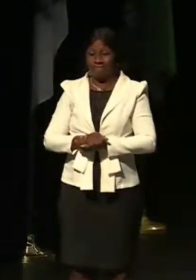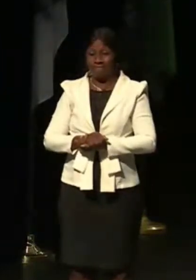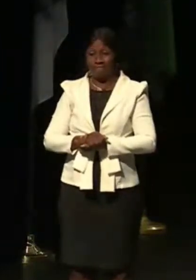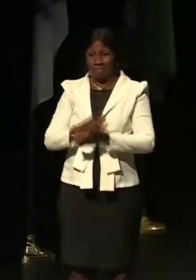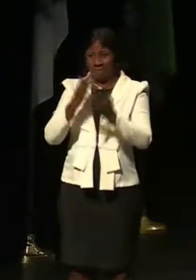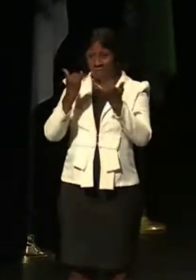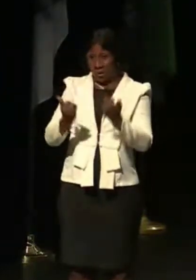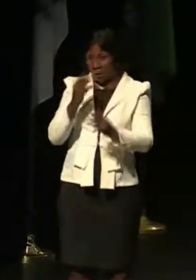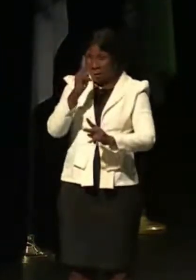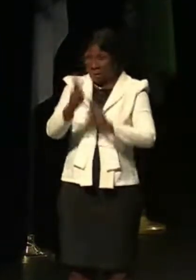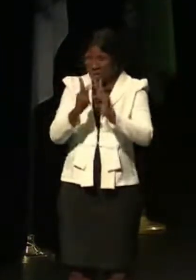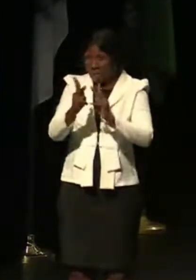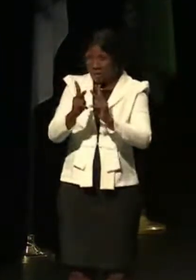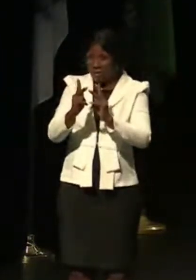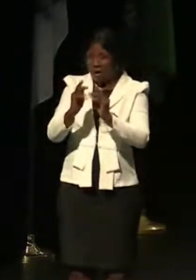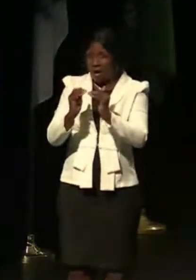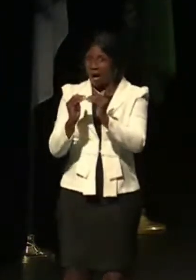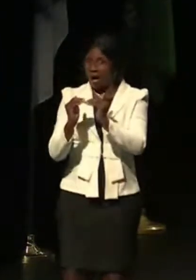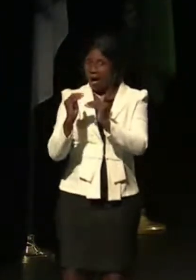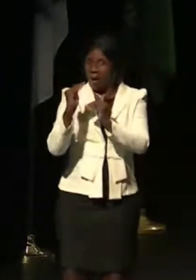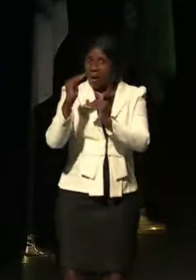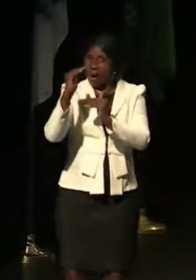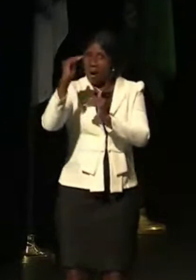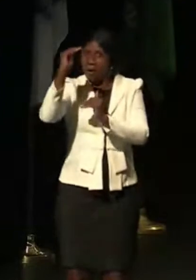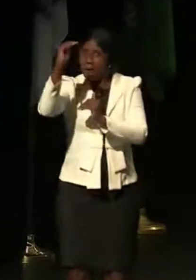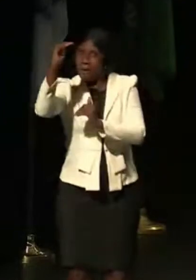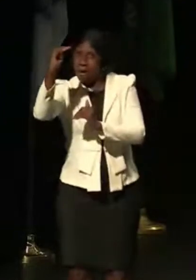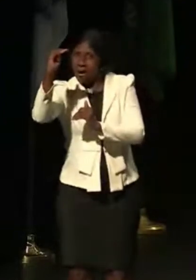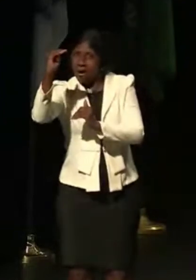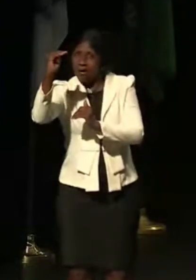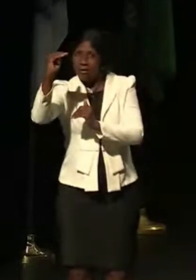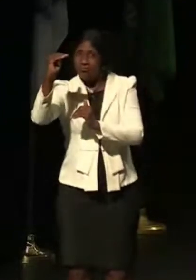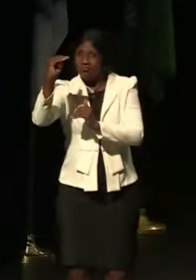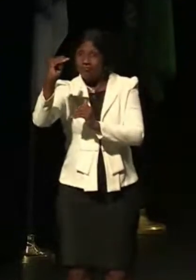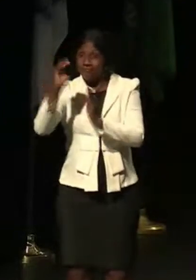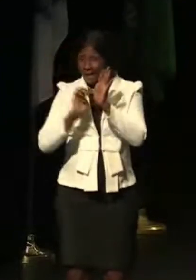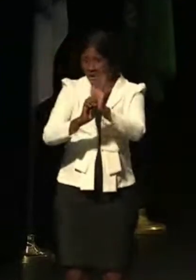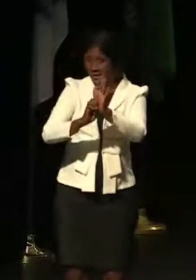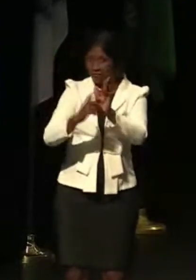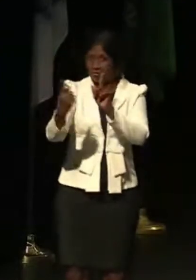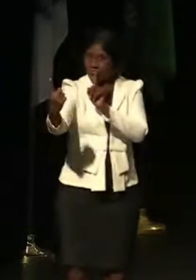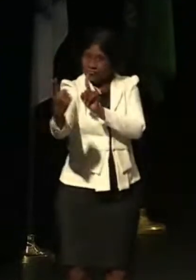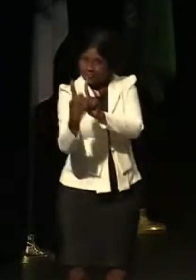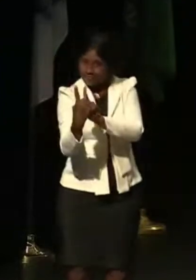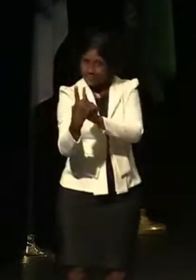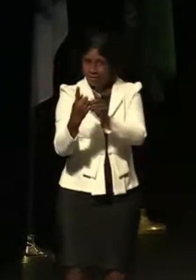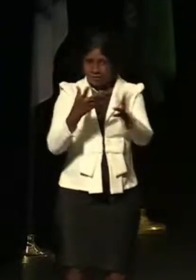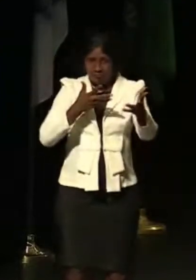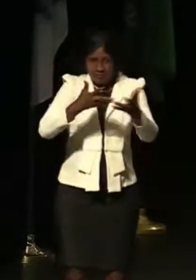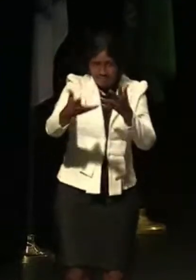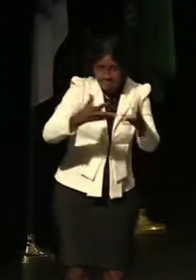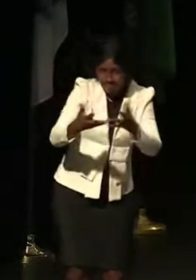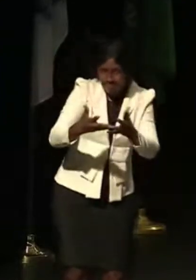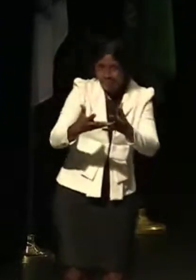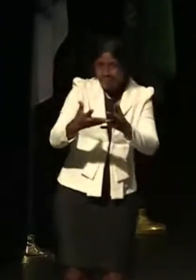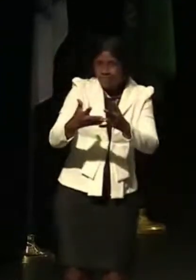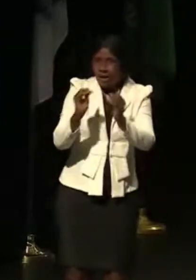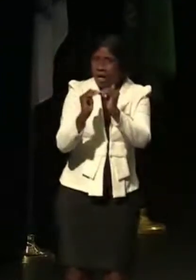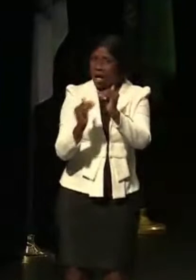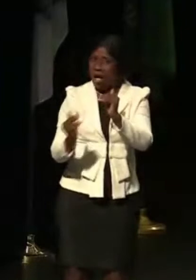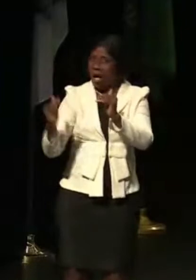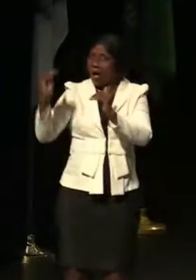in so many ways, when it comes to the face-to-face relationships between people, between groups, and between societies